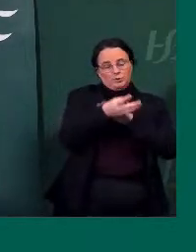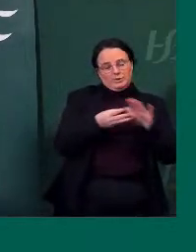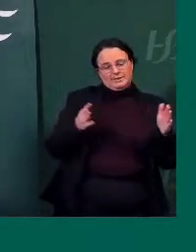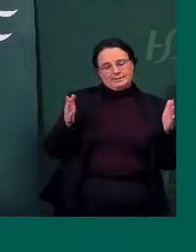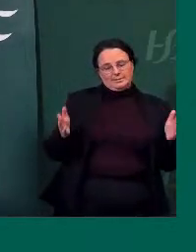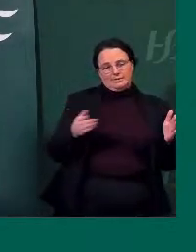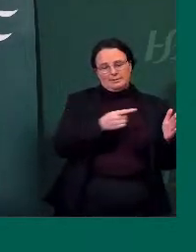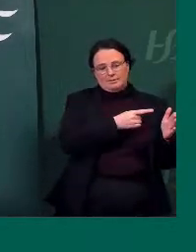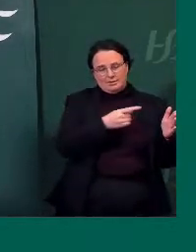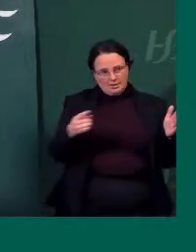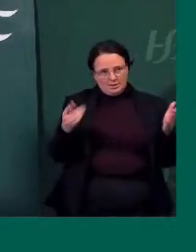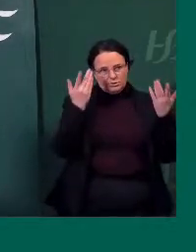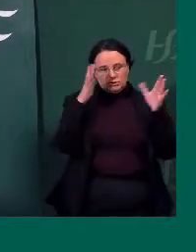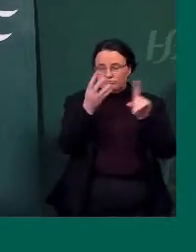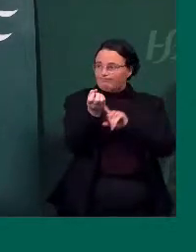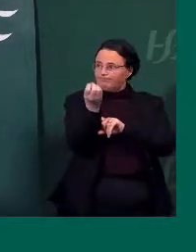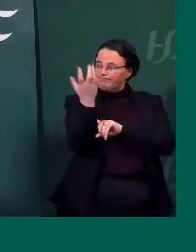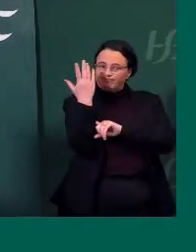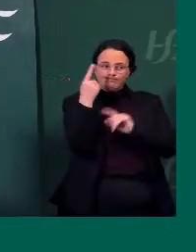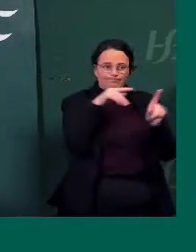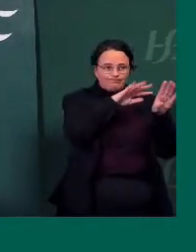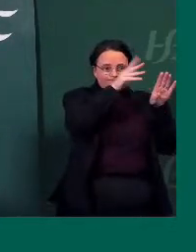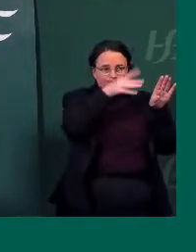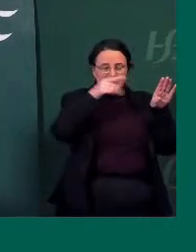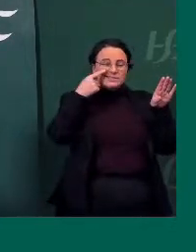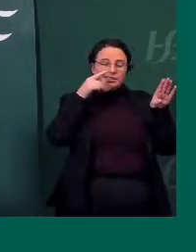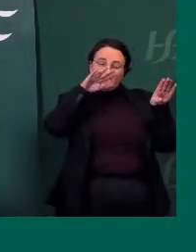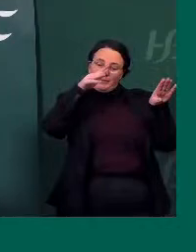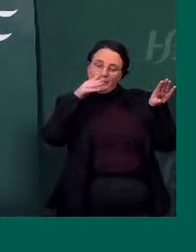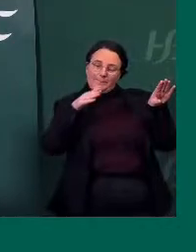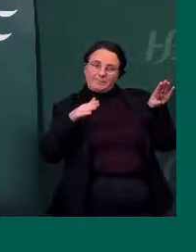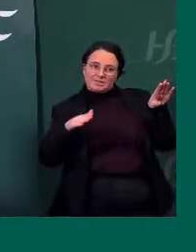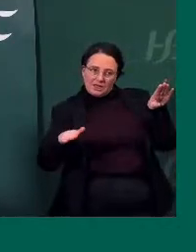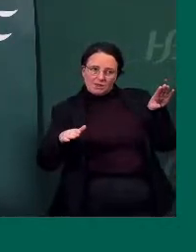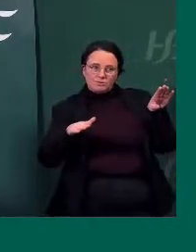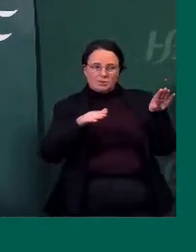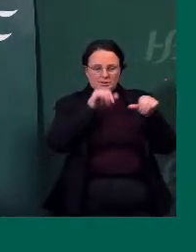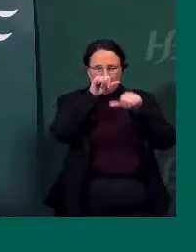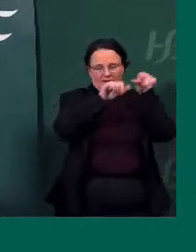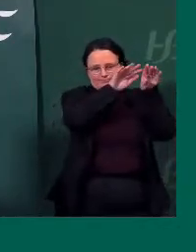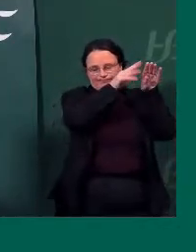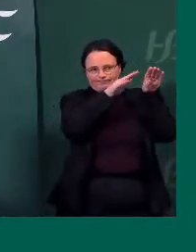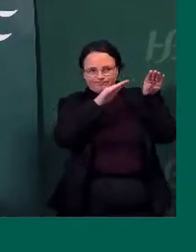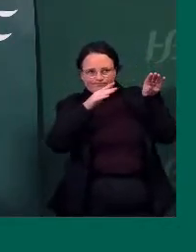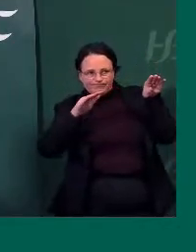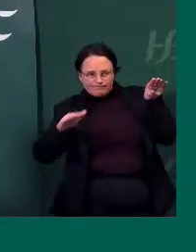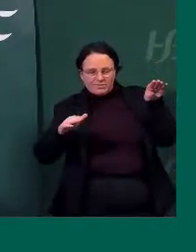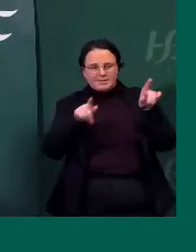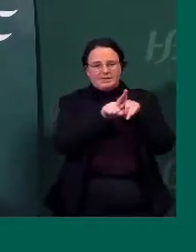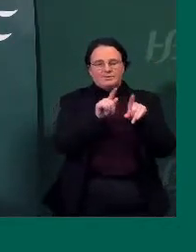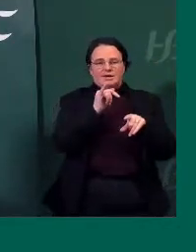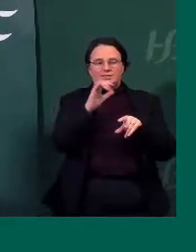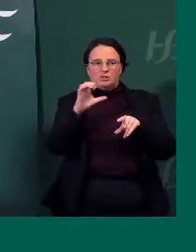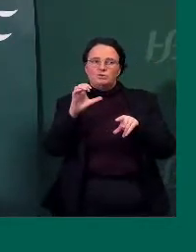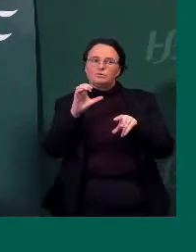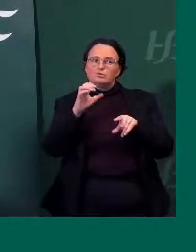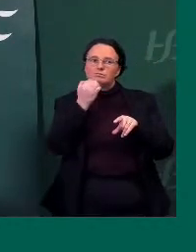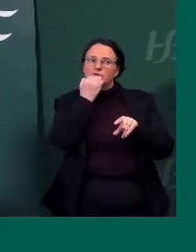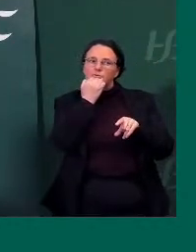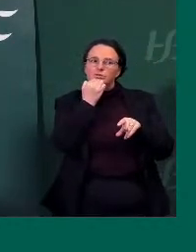weeks, just showing up there. So you can see it's kind of come down a bit and trending down, and likewise our ICU admissions down a bit